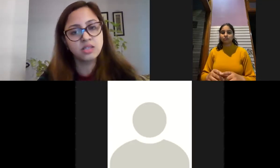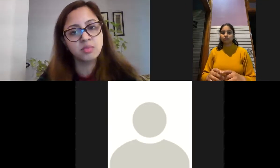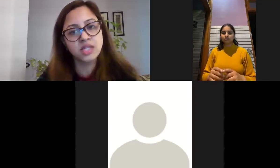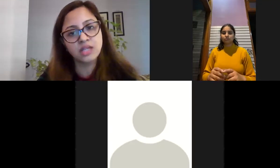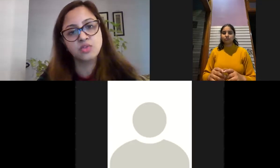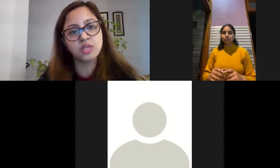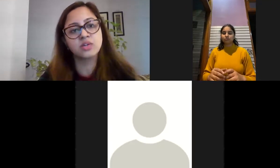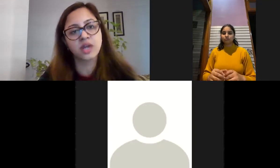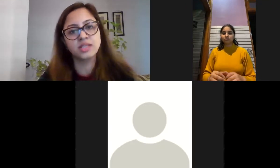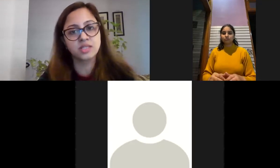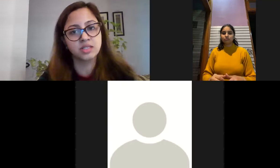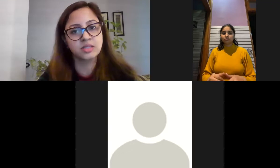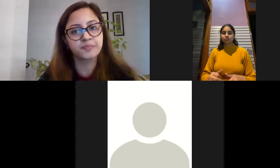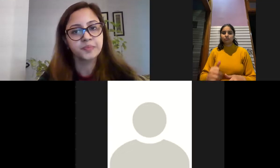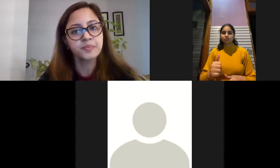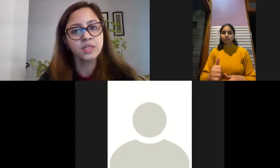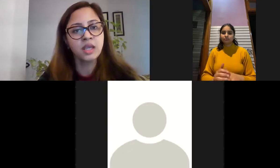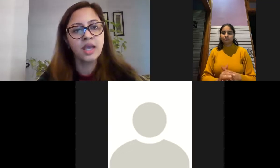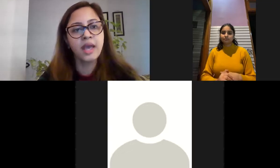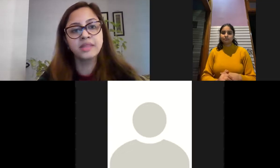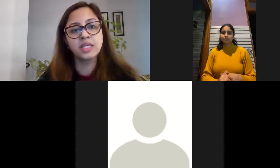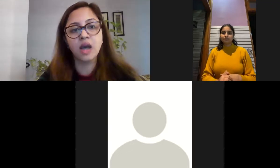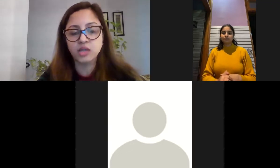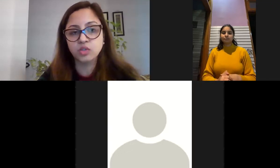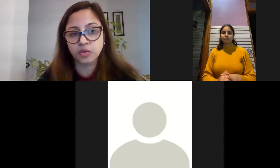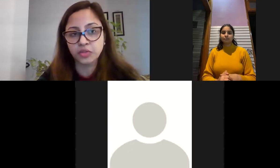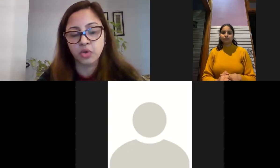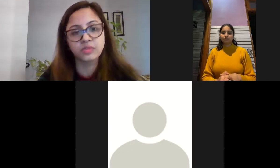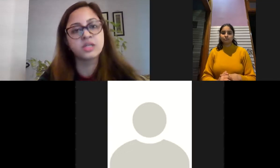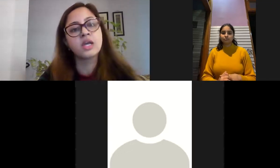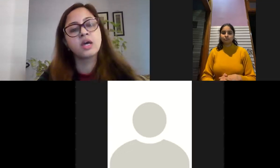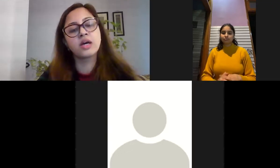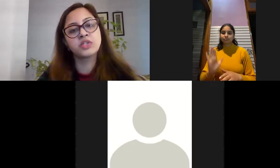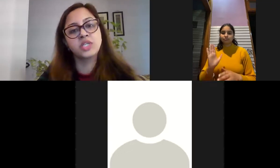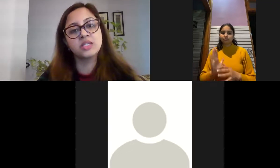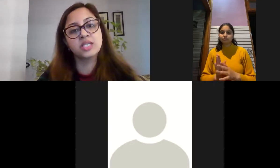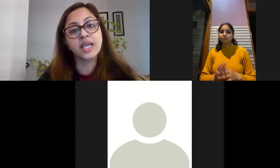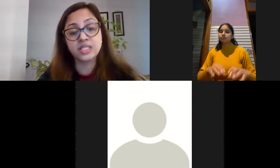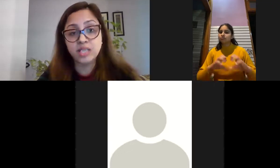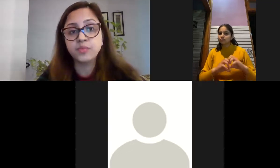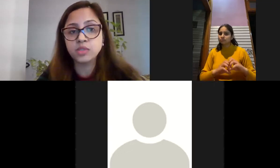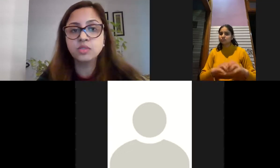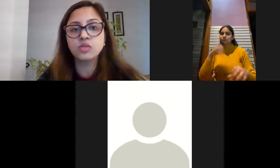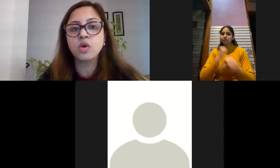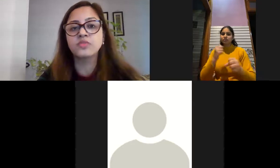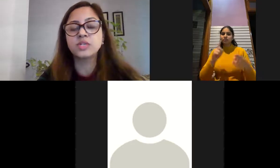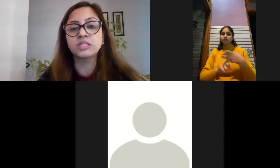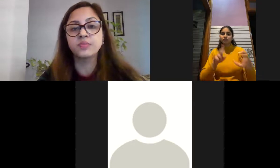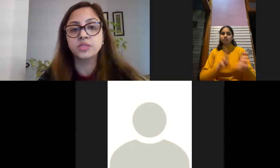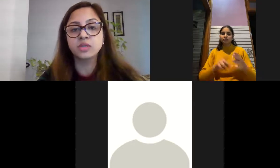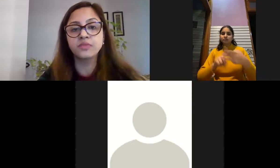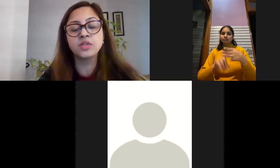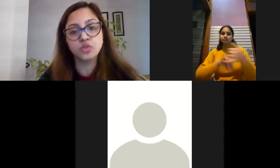discriminatory crisis at the heart of the novel. Jane's acceptance of